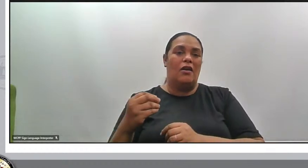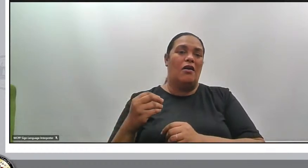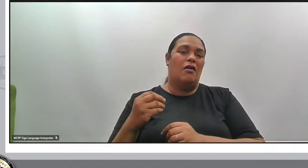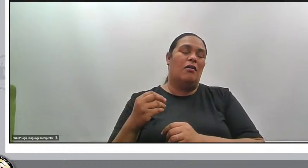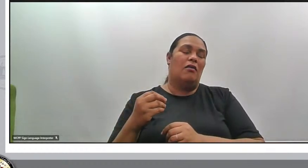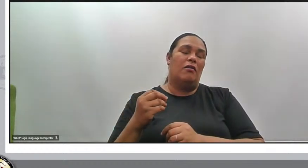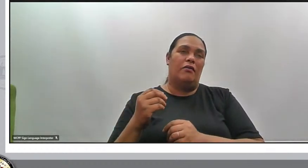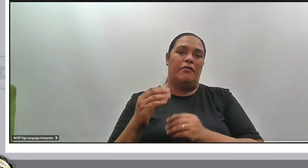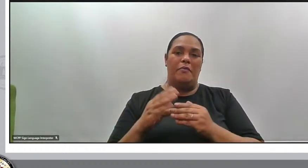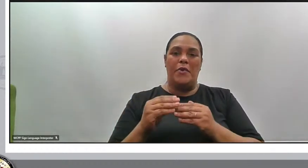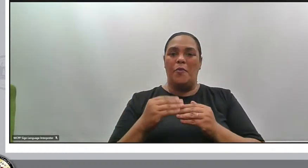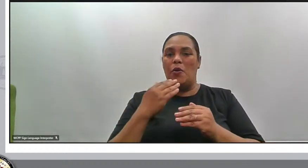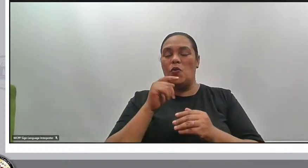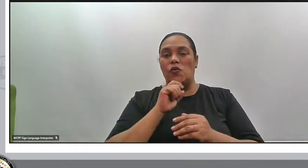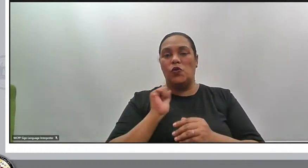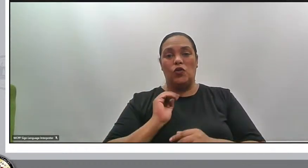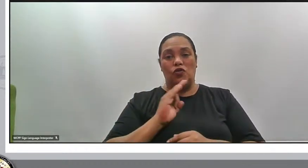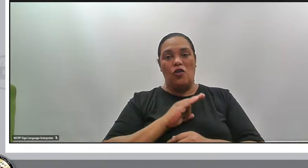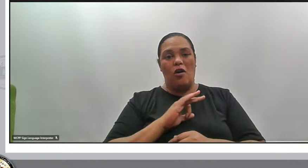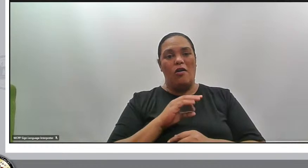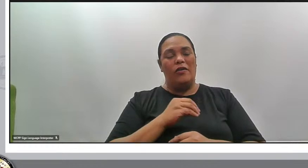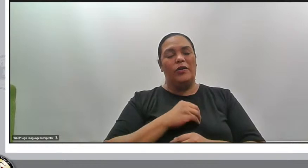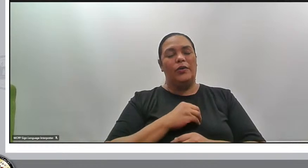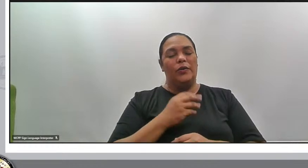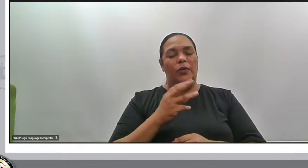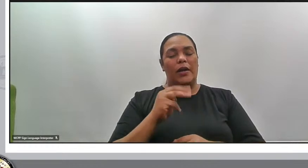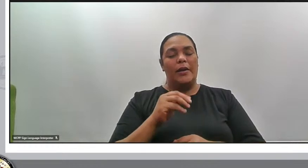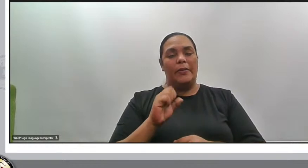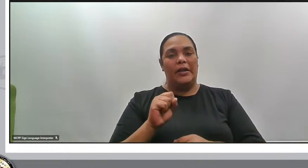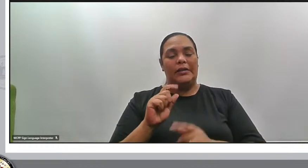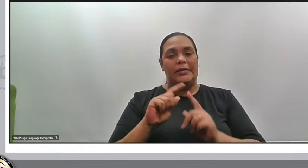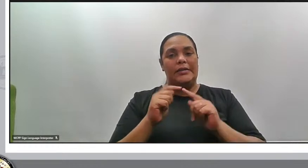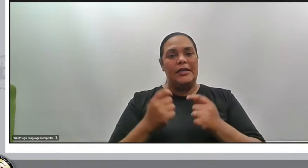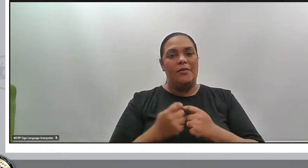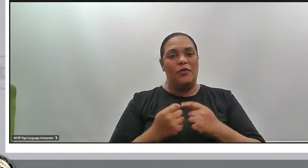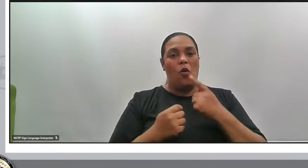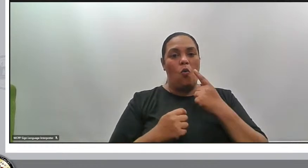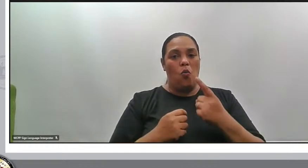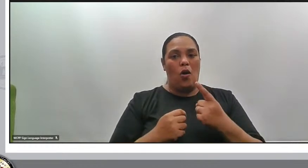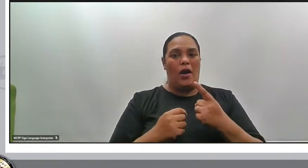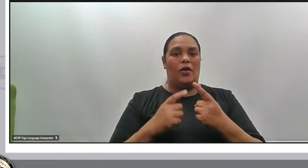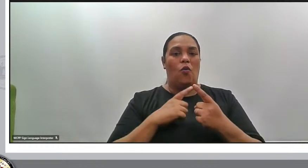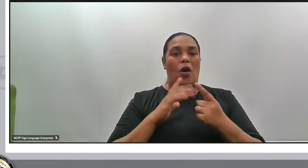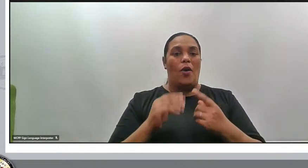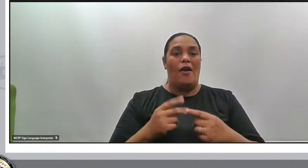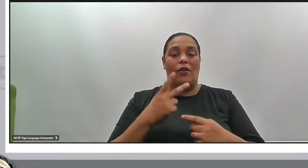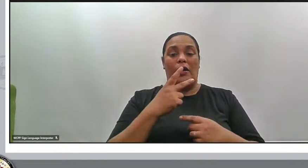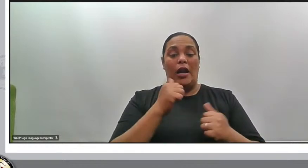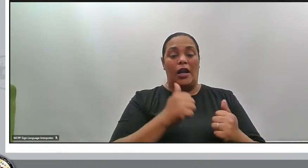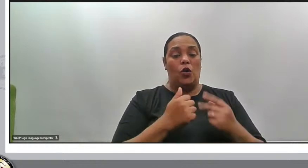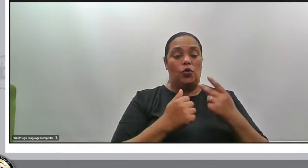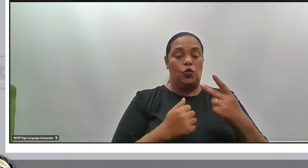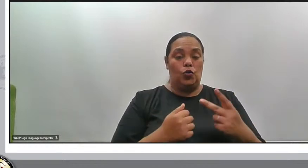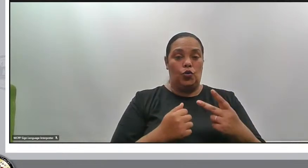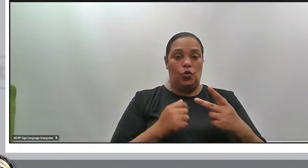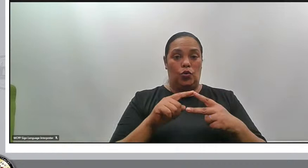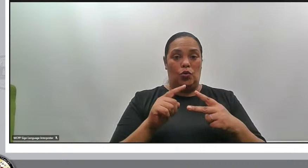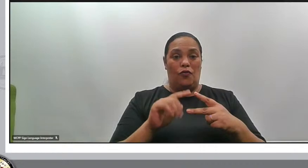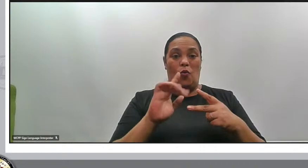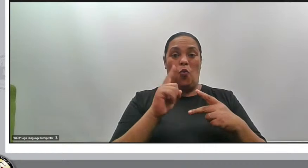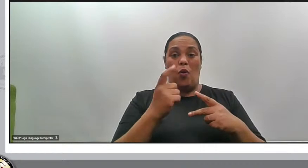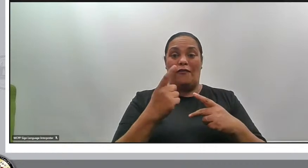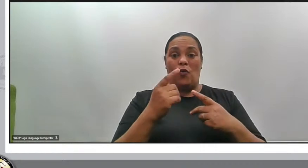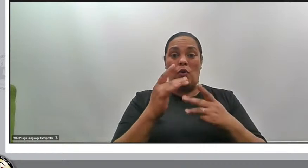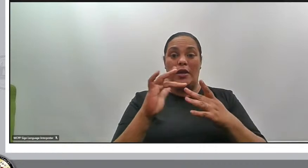the WCPP to the MS Teams One account, because at the moment we've got two accounts, one to log into our emails